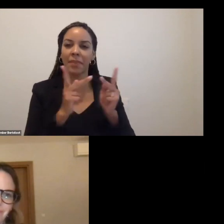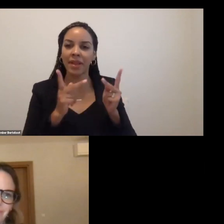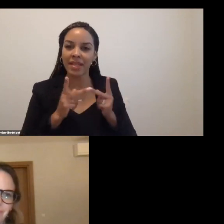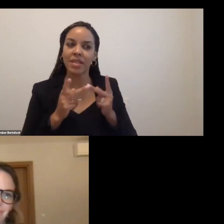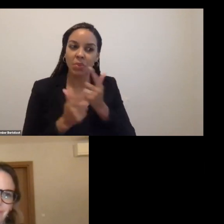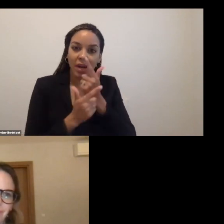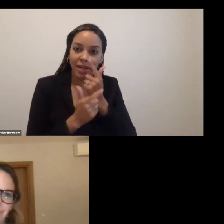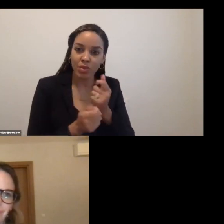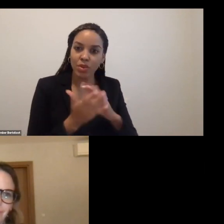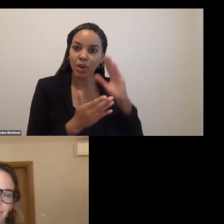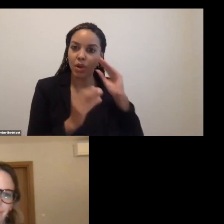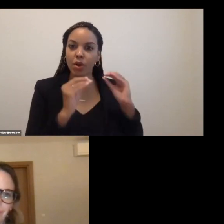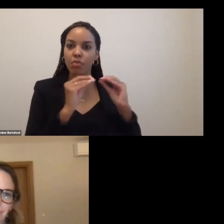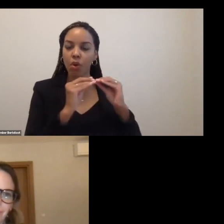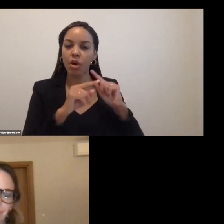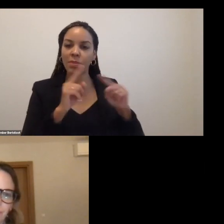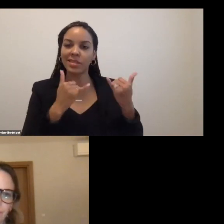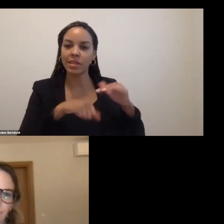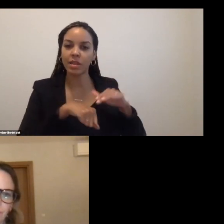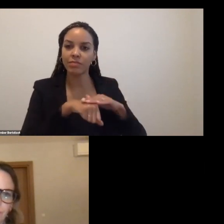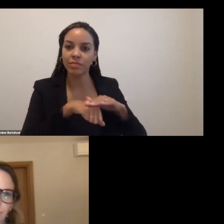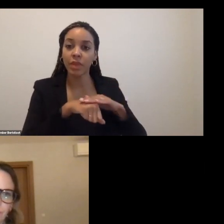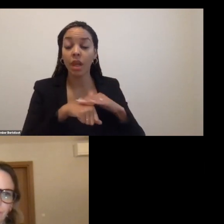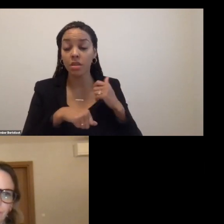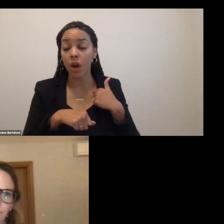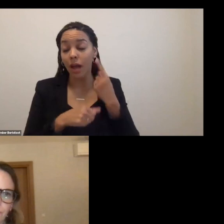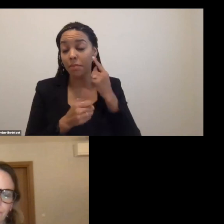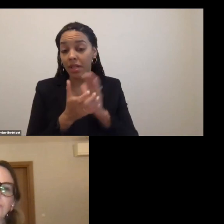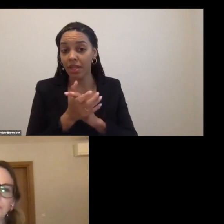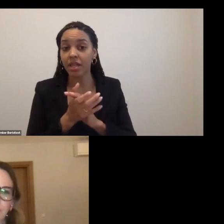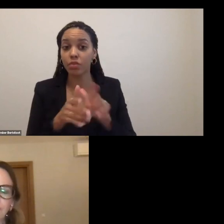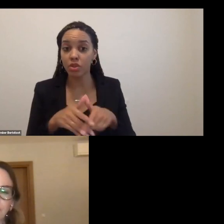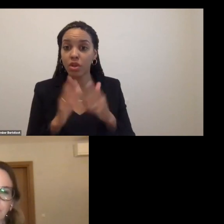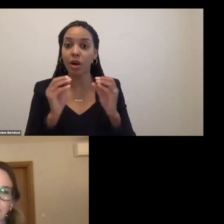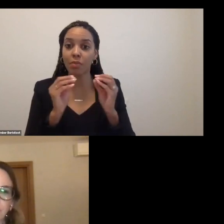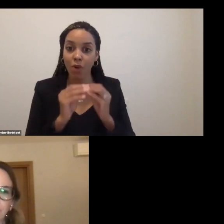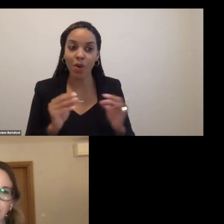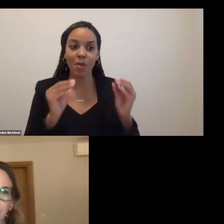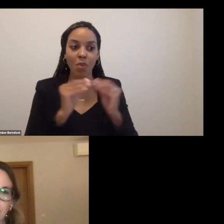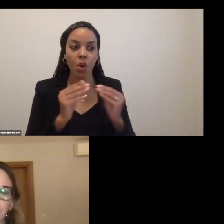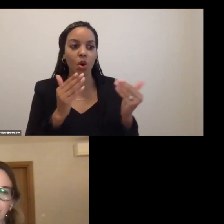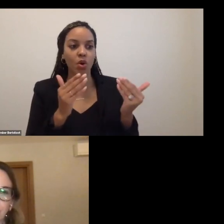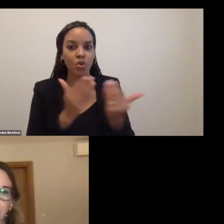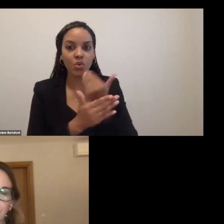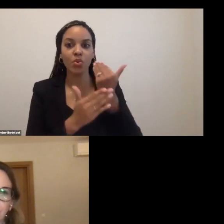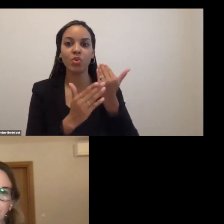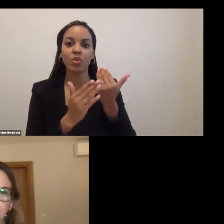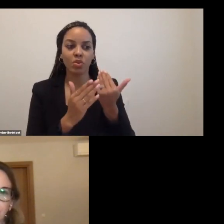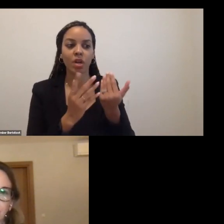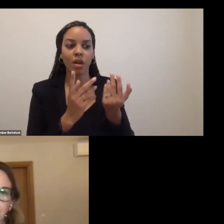more. But I believe that there are coming more and more new angles and new